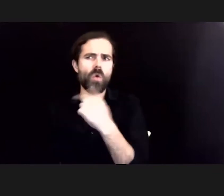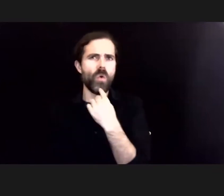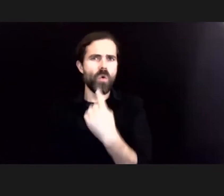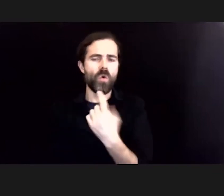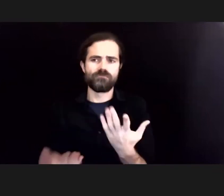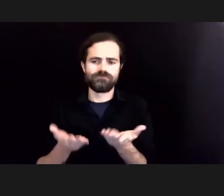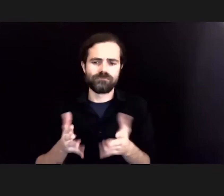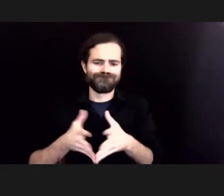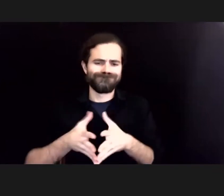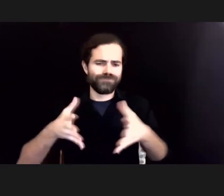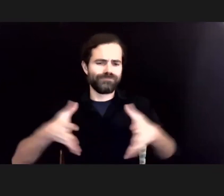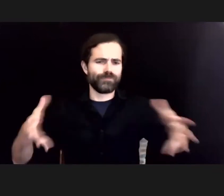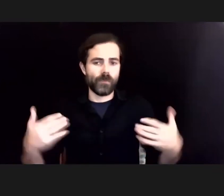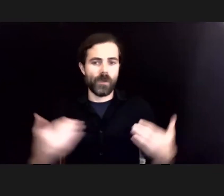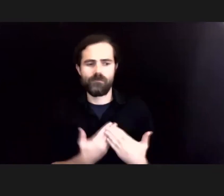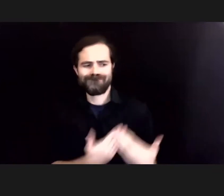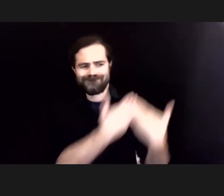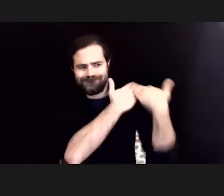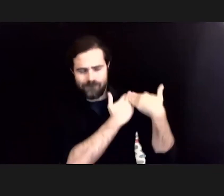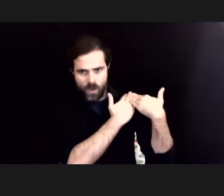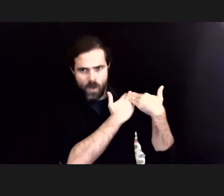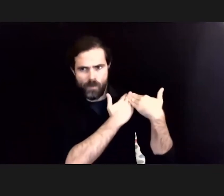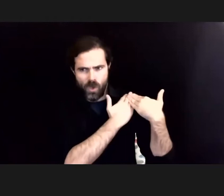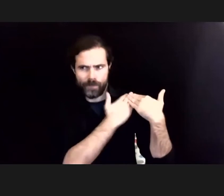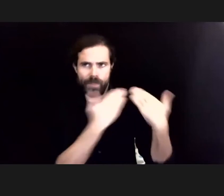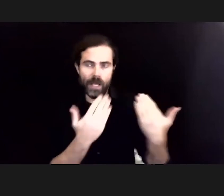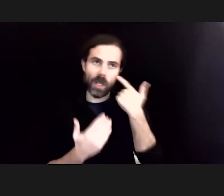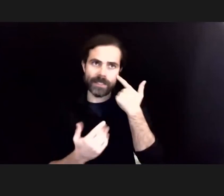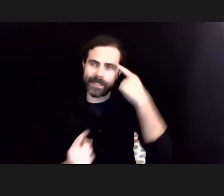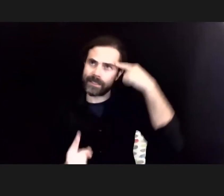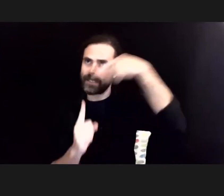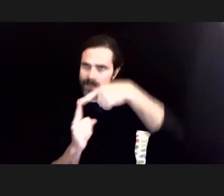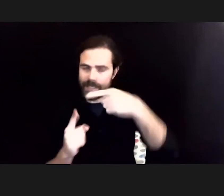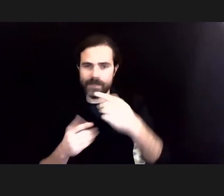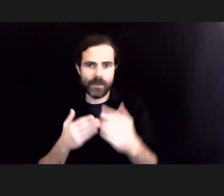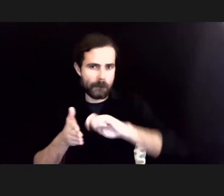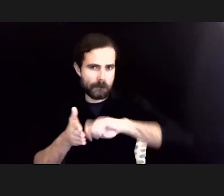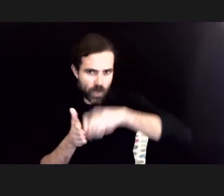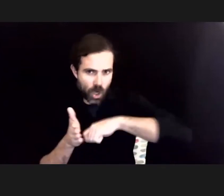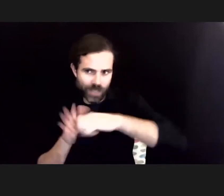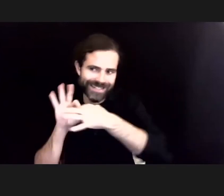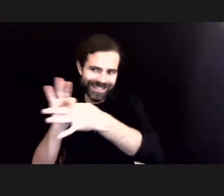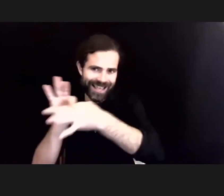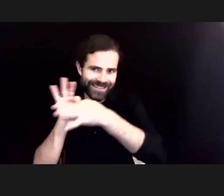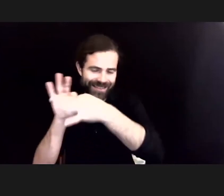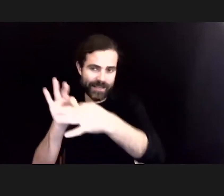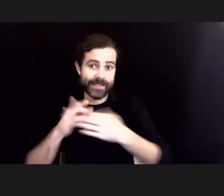more responsibilities and more initiatives concerning health. So again, having a corpus